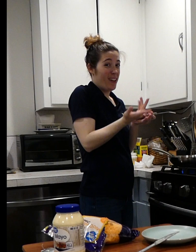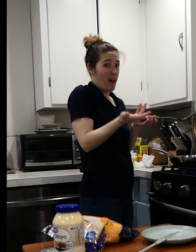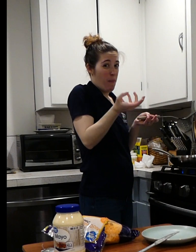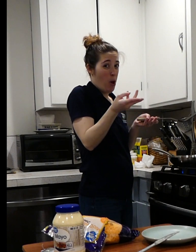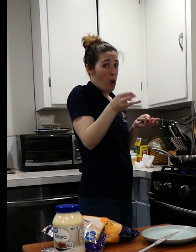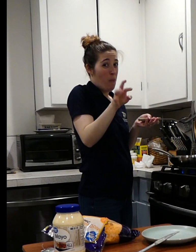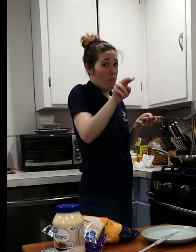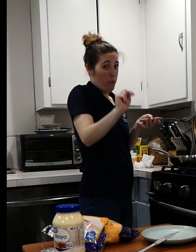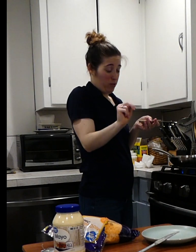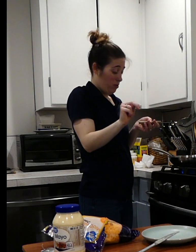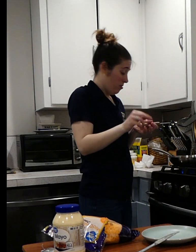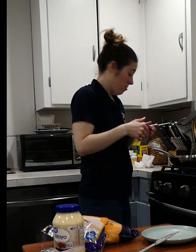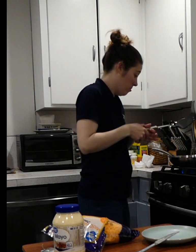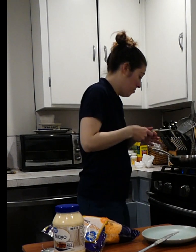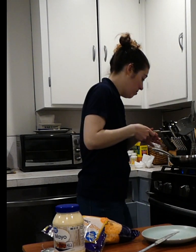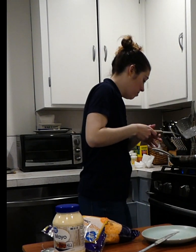become burnt.